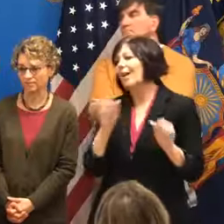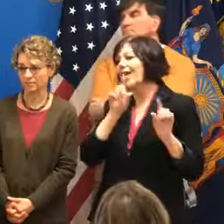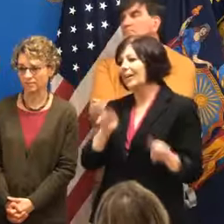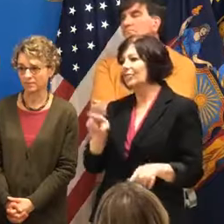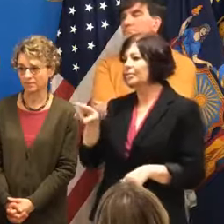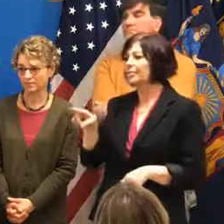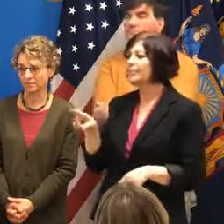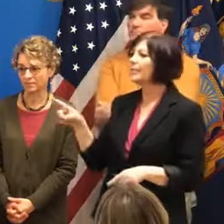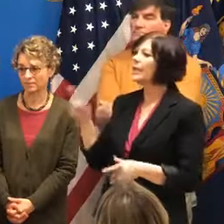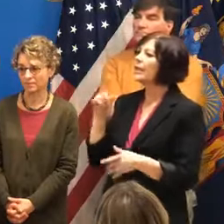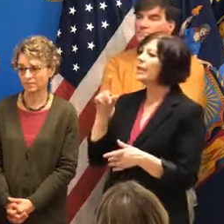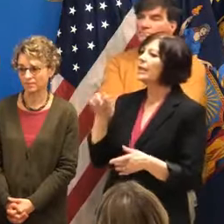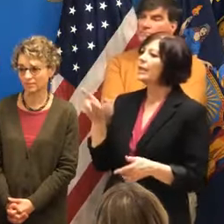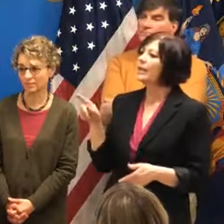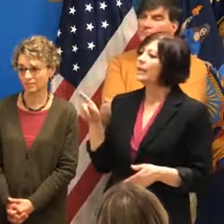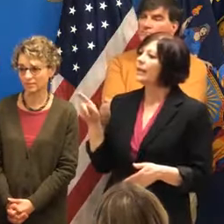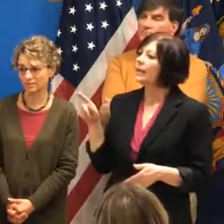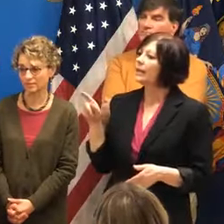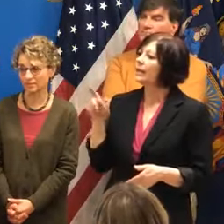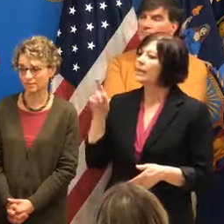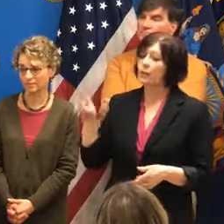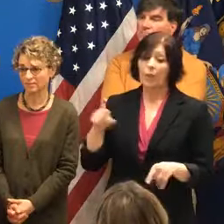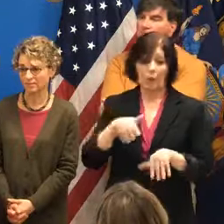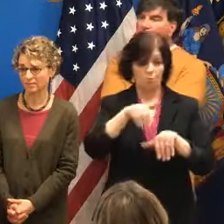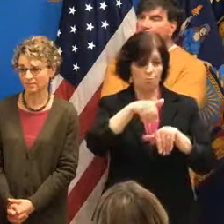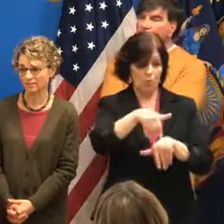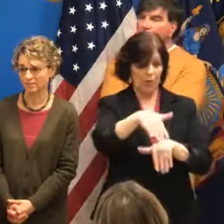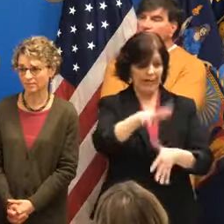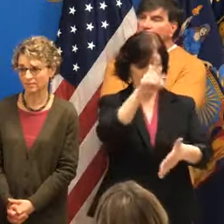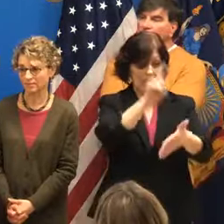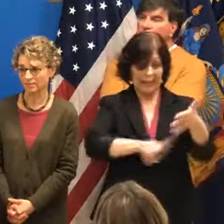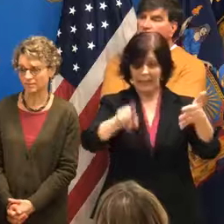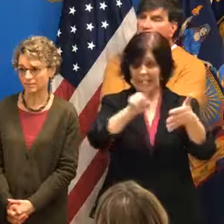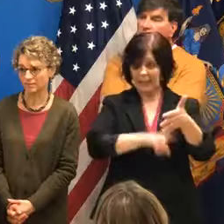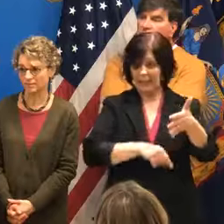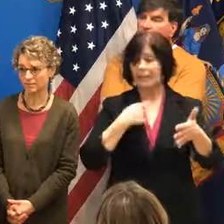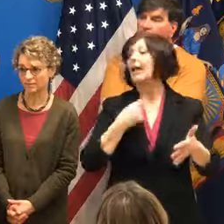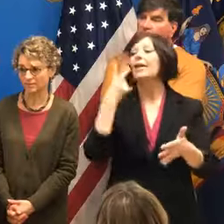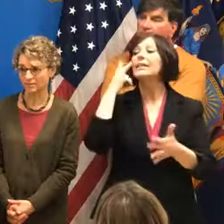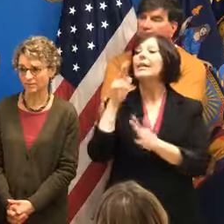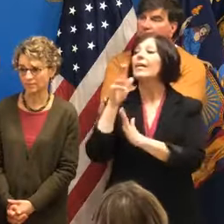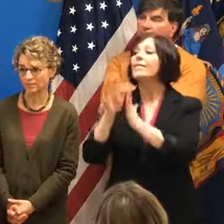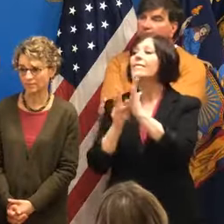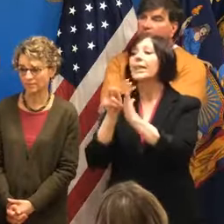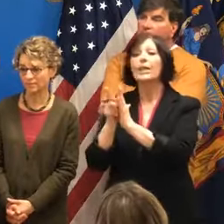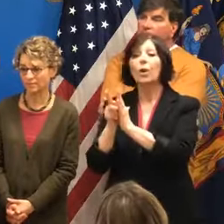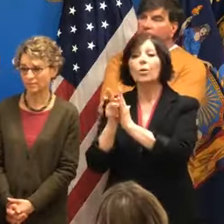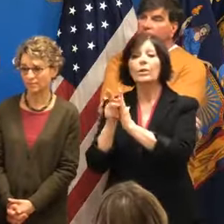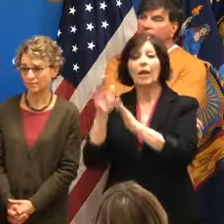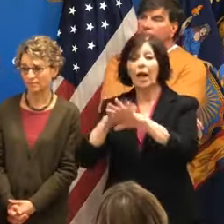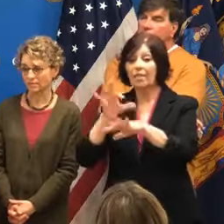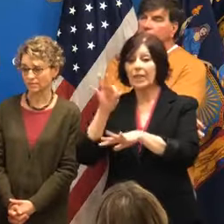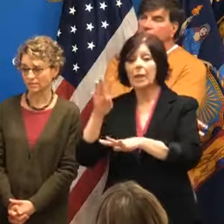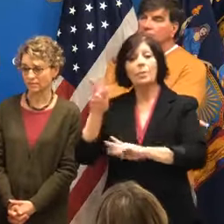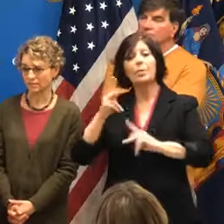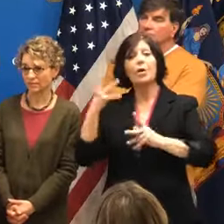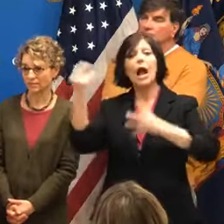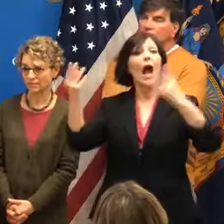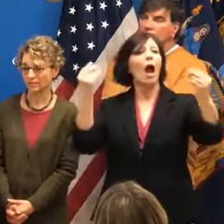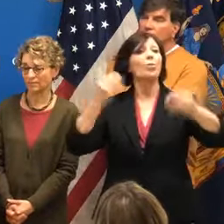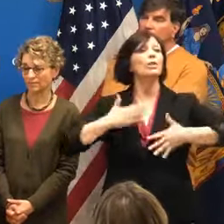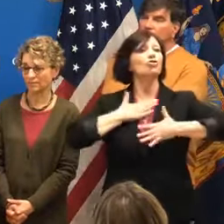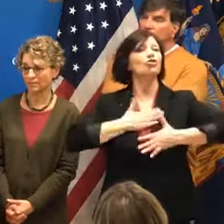answers. Are sanitarians out? At St. Patrick's Day weekend, the parades were canceled, but I've seen videos on Facebook suggesting that people are out and about and enjoying the